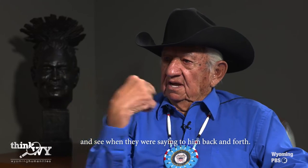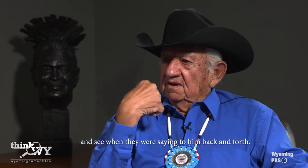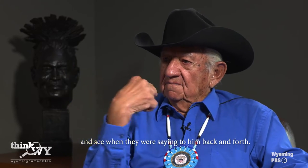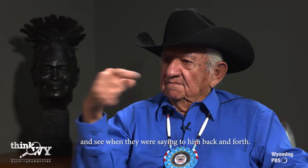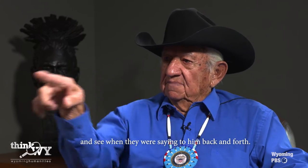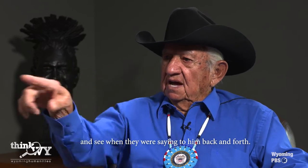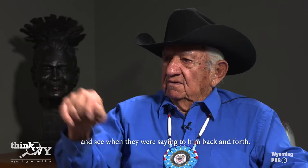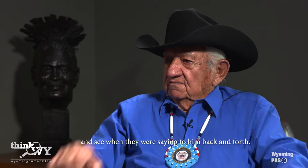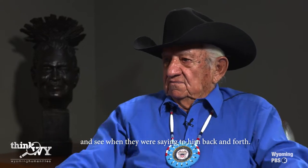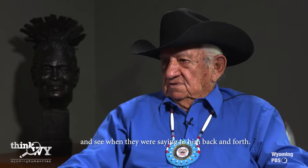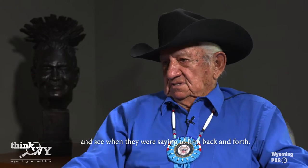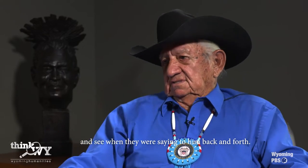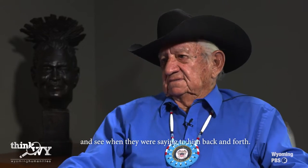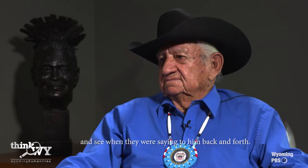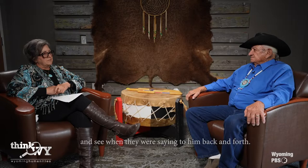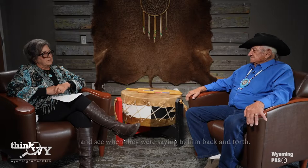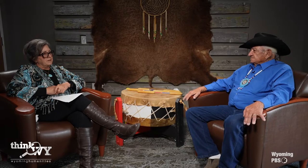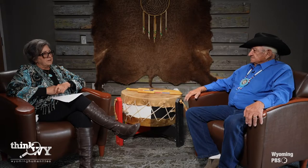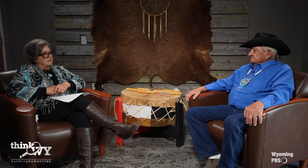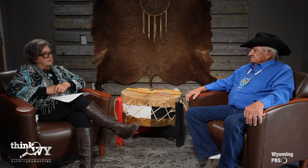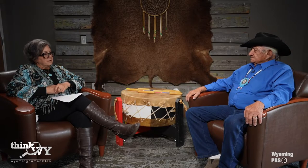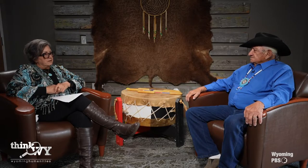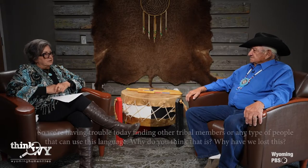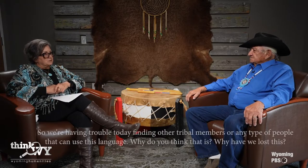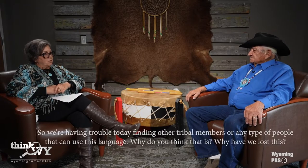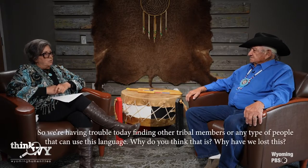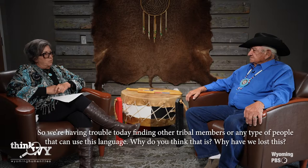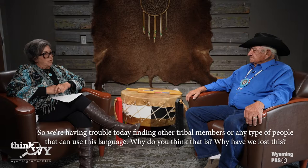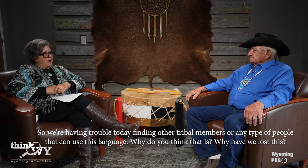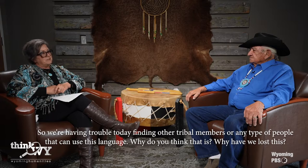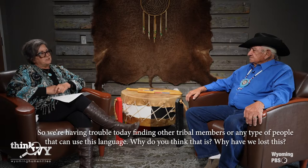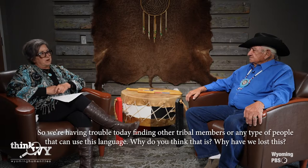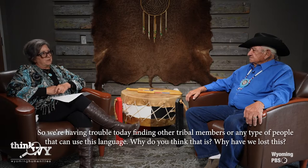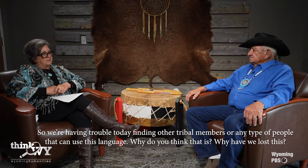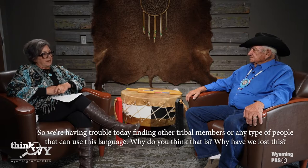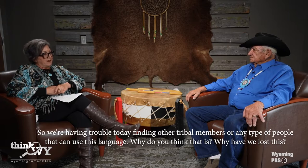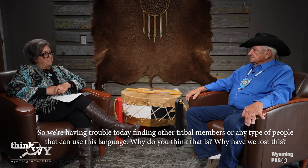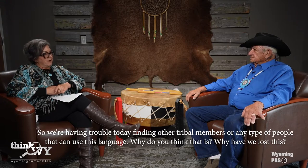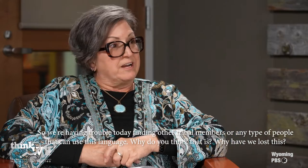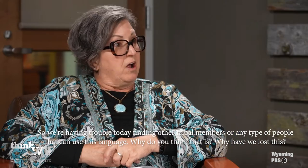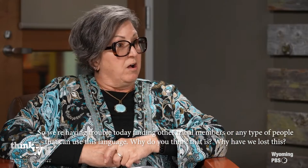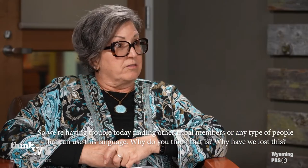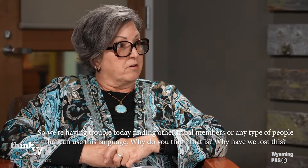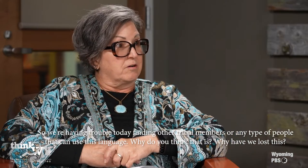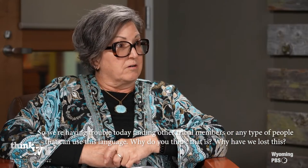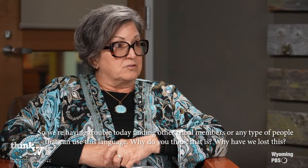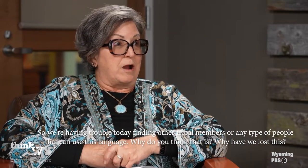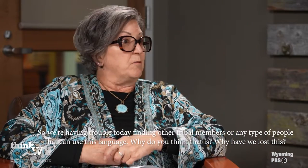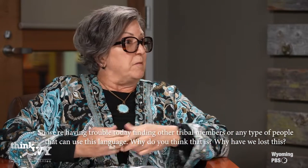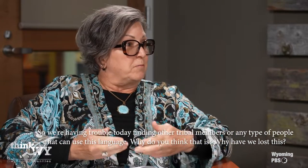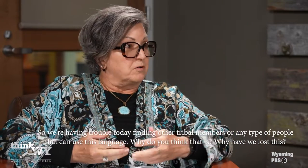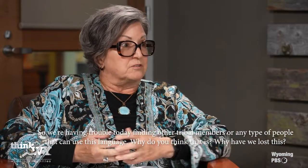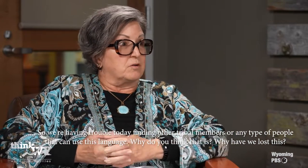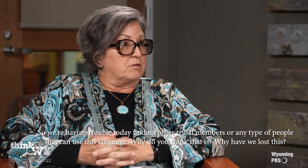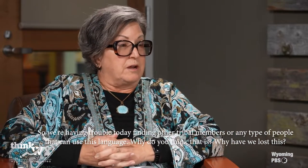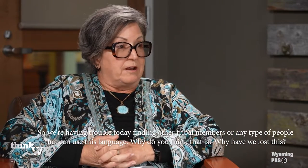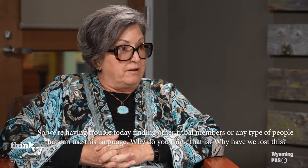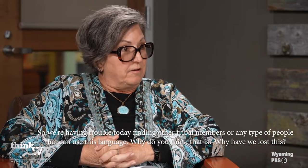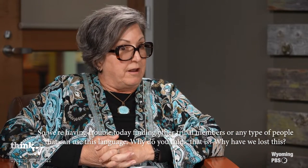him back and forth. So we're having trouble today finding other tribal members or